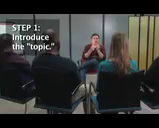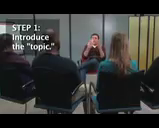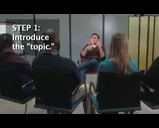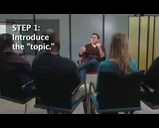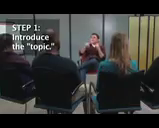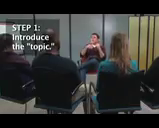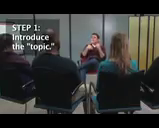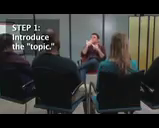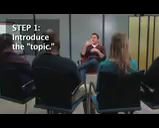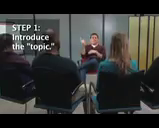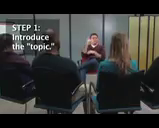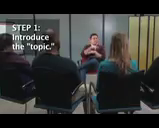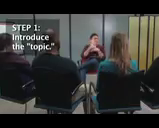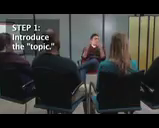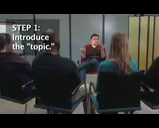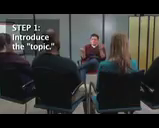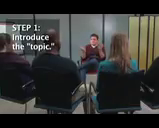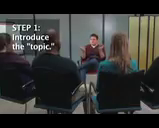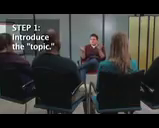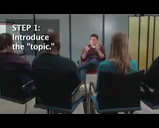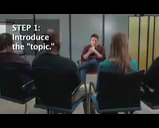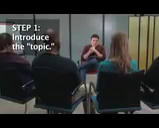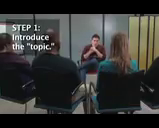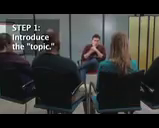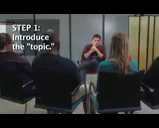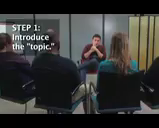you have bad days? It's no surprise.